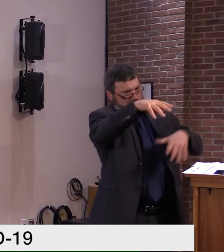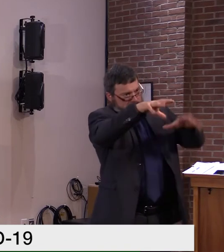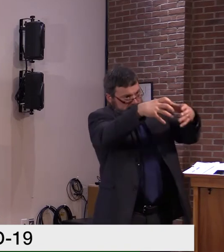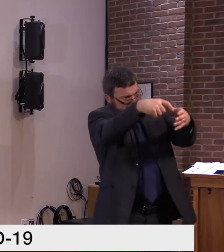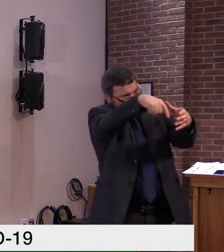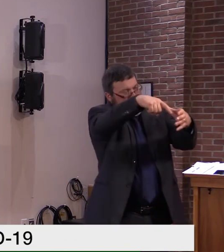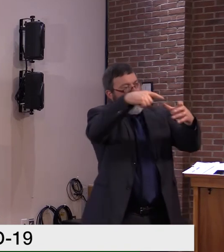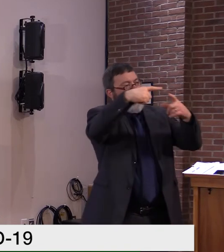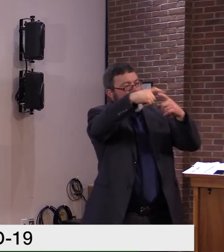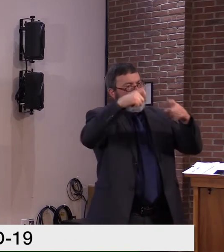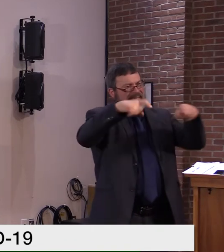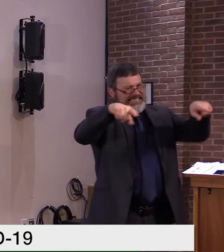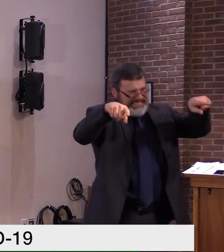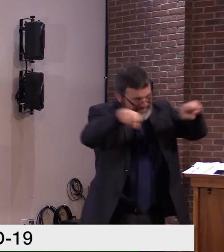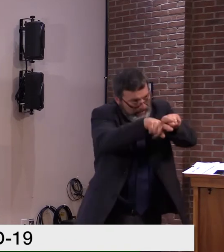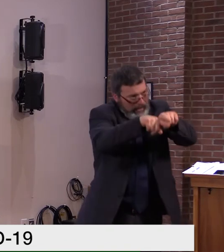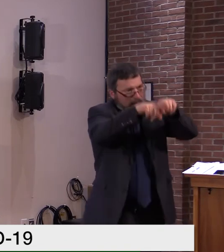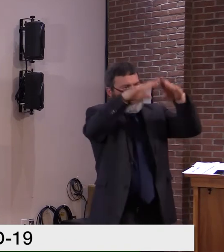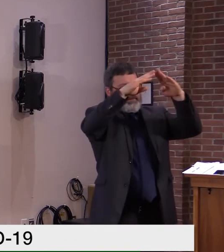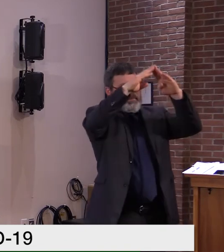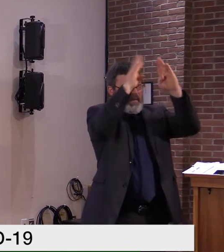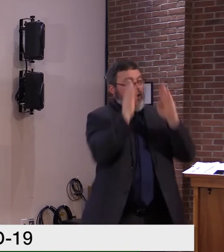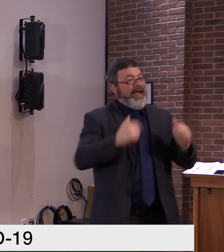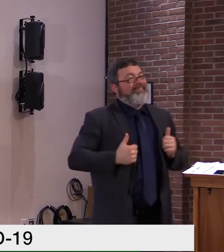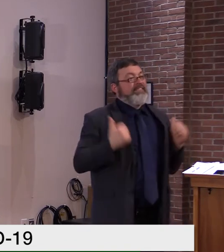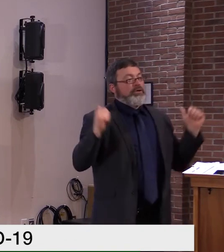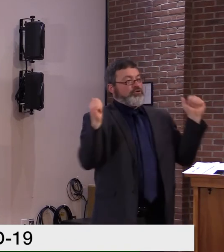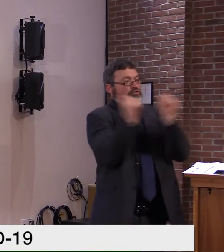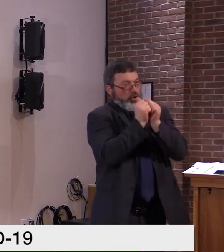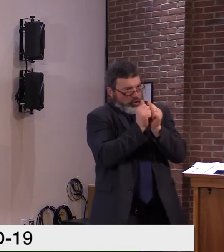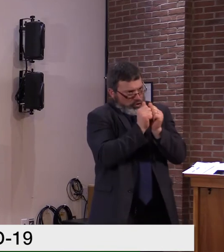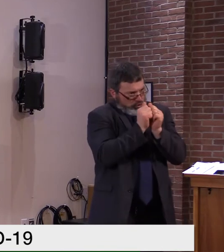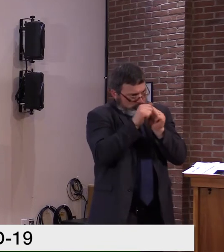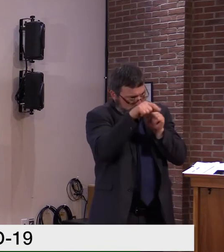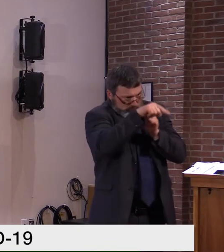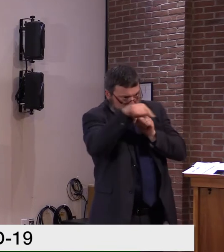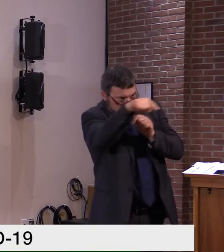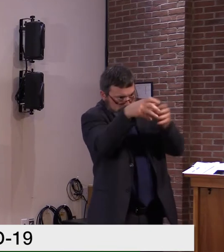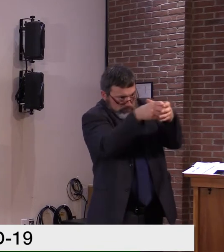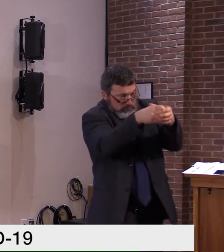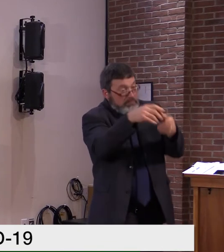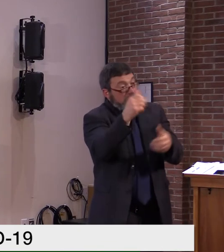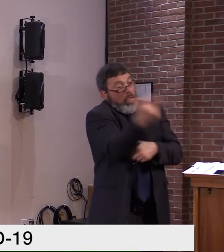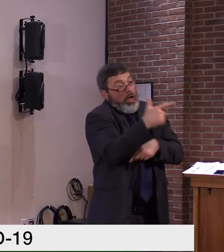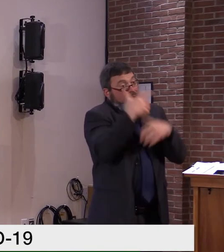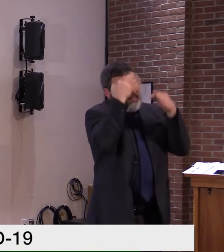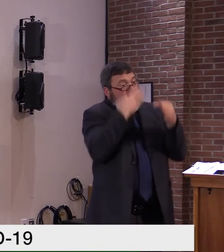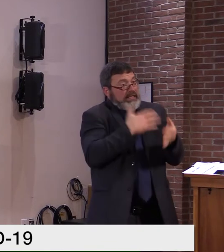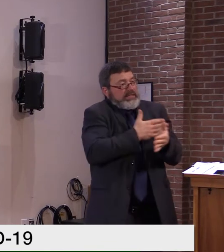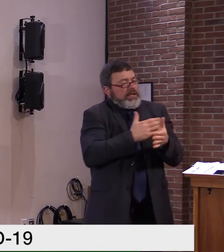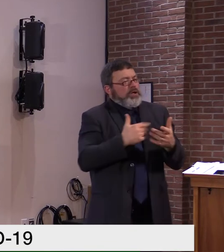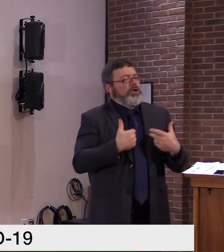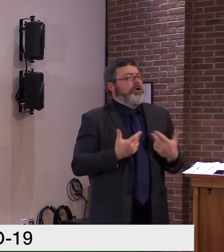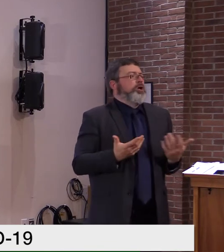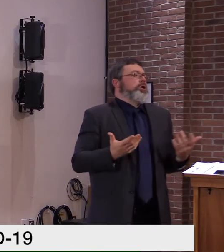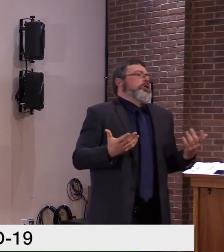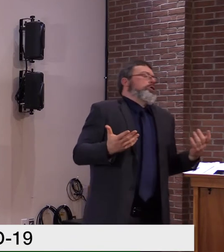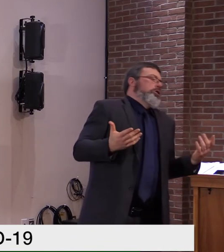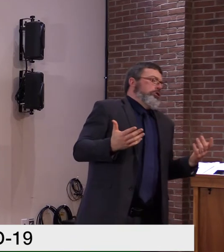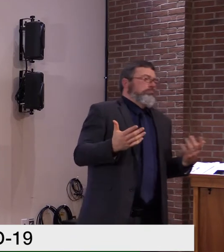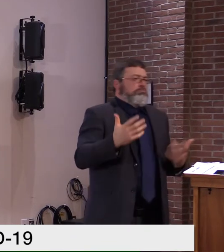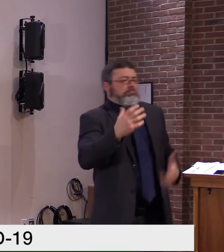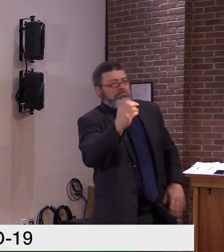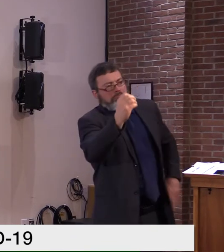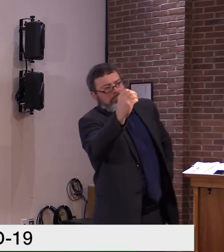vulnerable at an age over 65 to this virus, to be very, very cautious